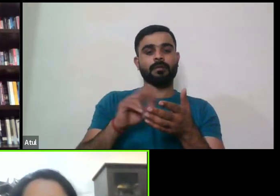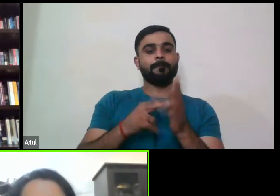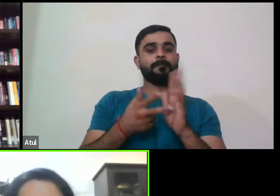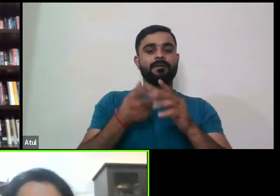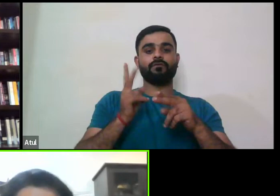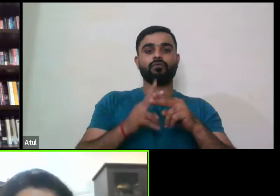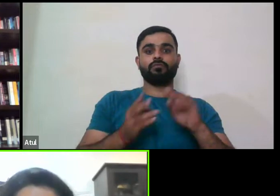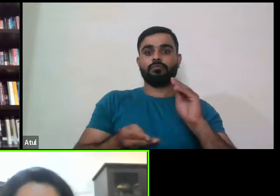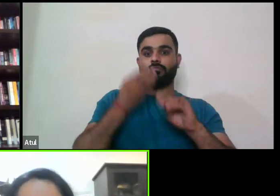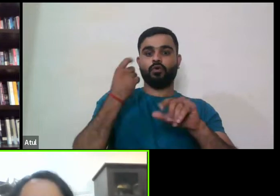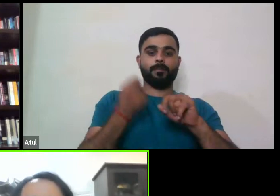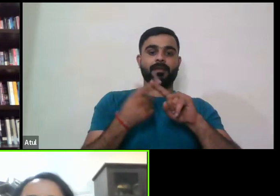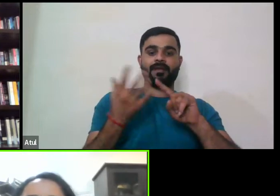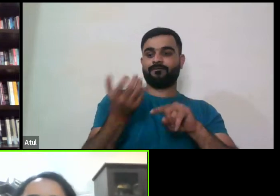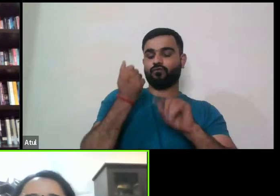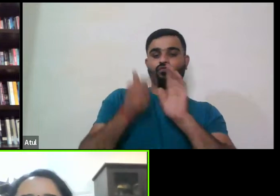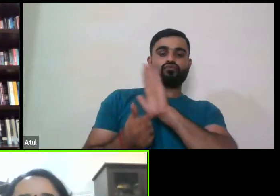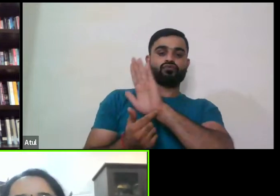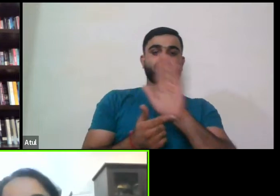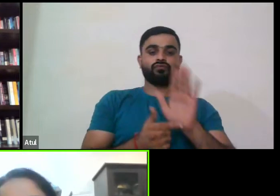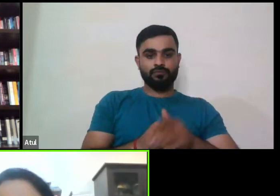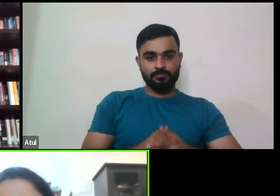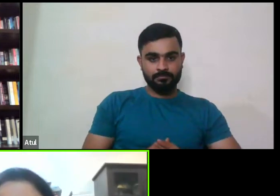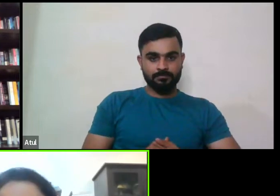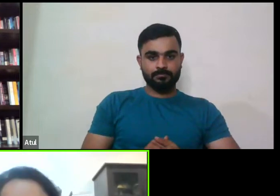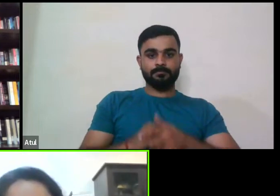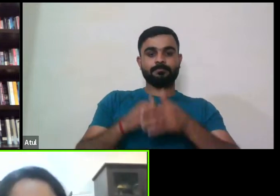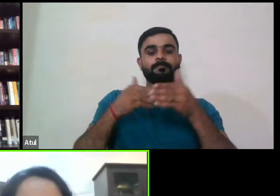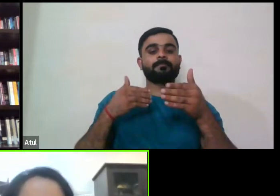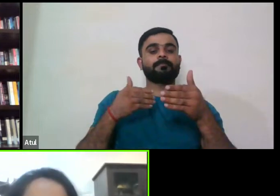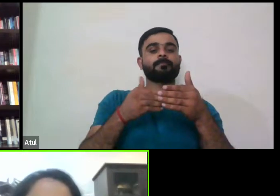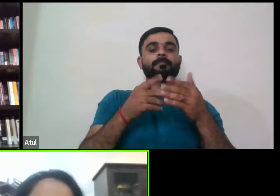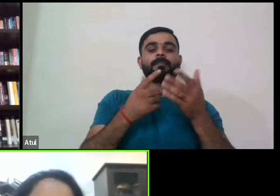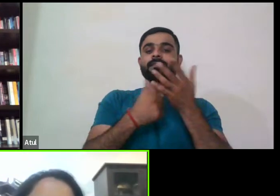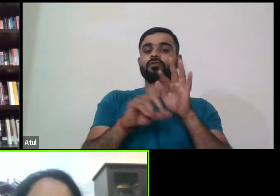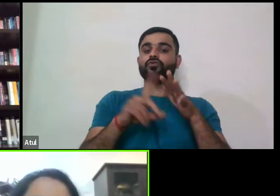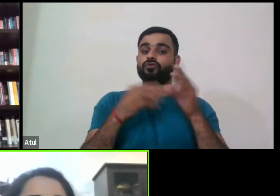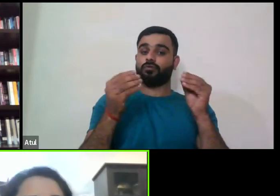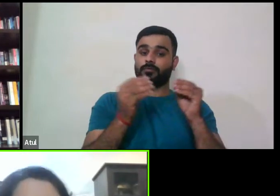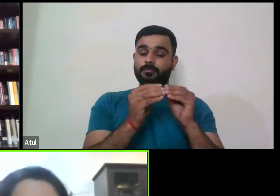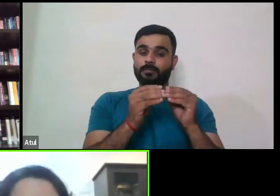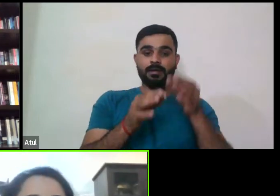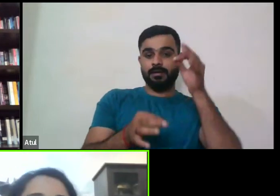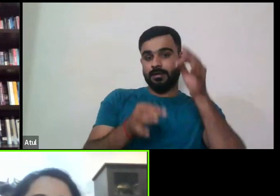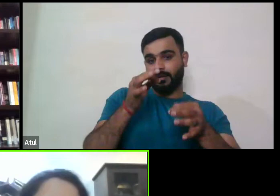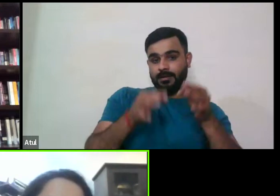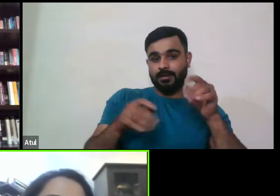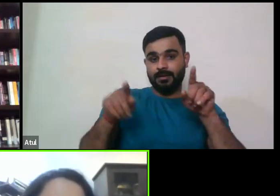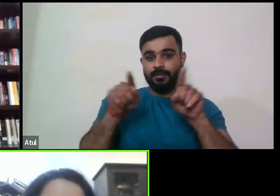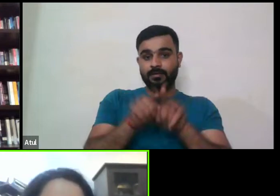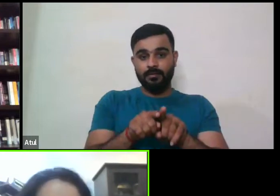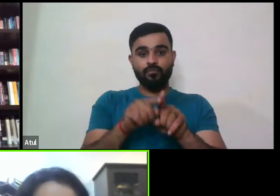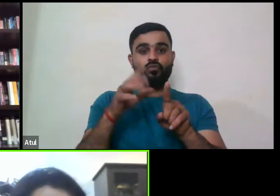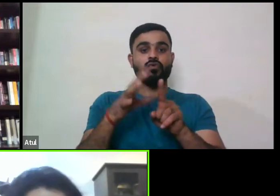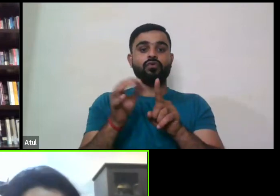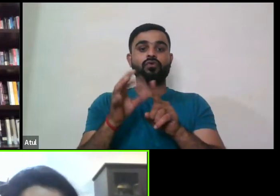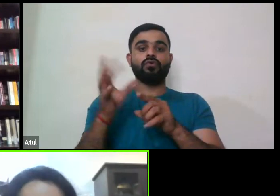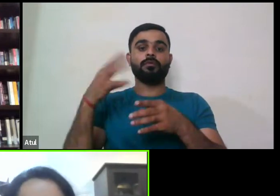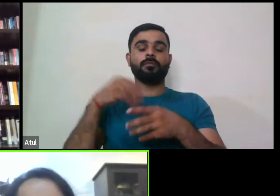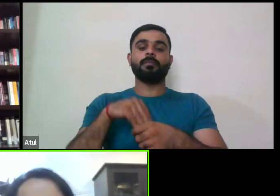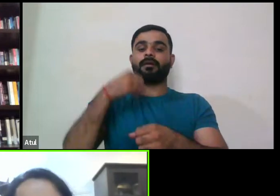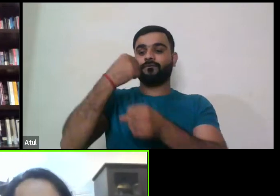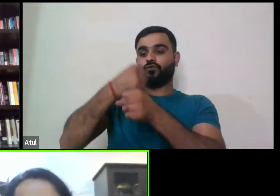been very well received, which showcases that closer to the retirement, judges are likely to give